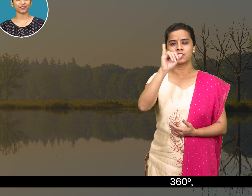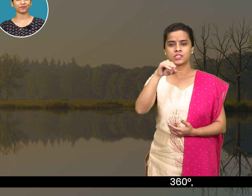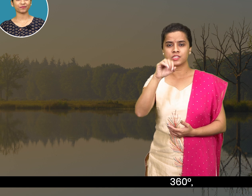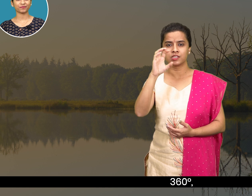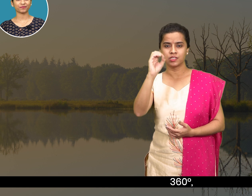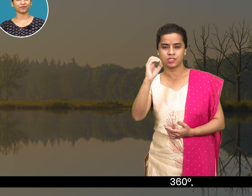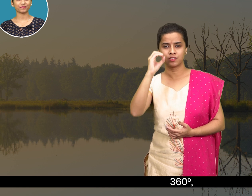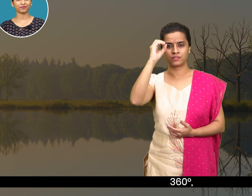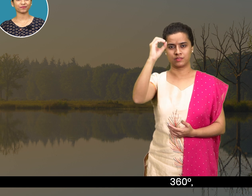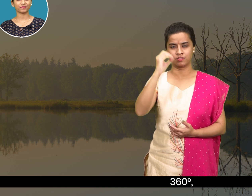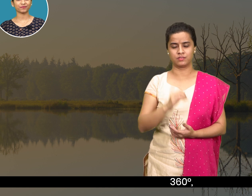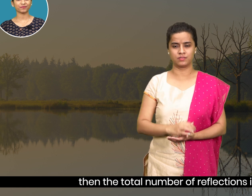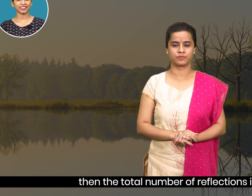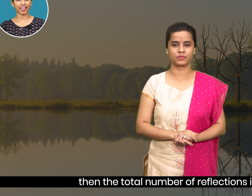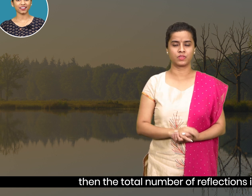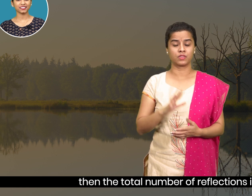degrees,